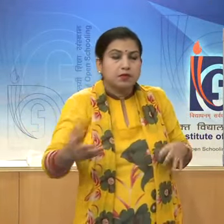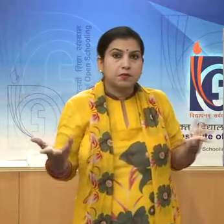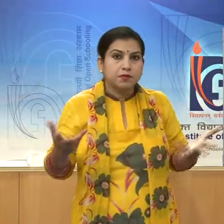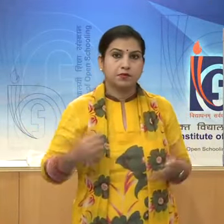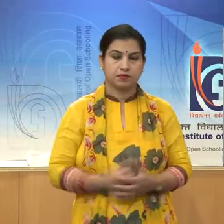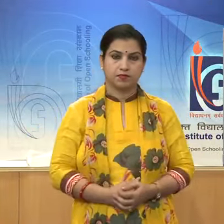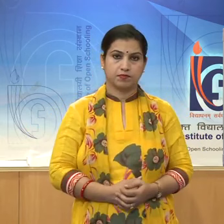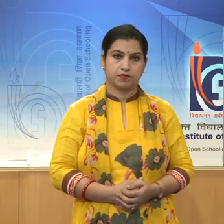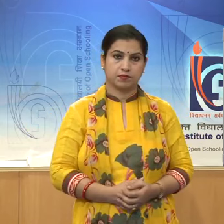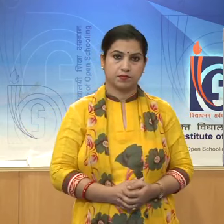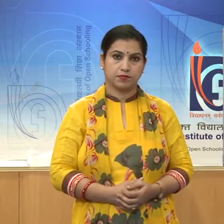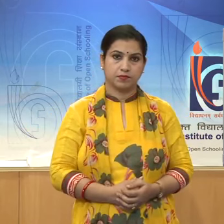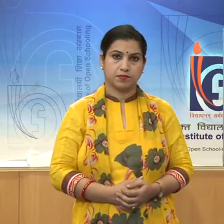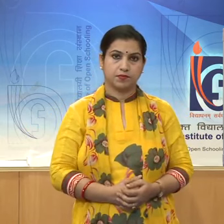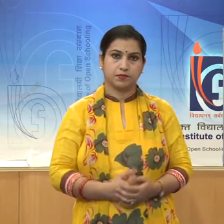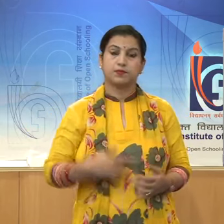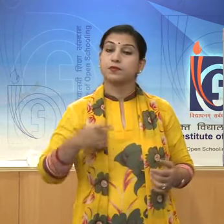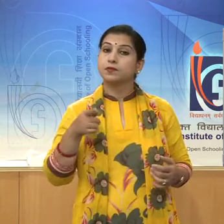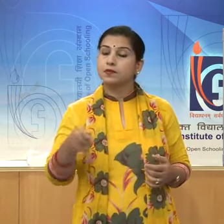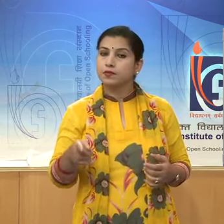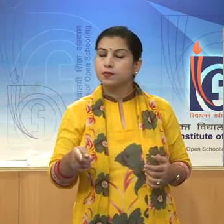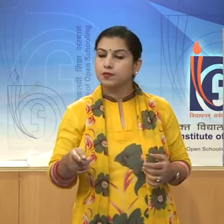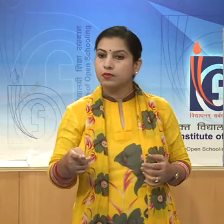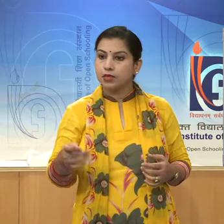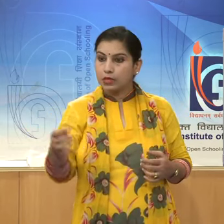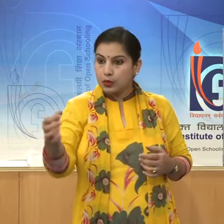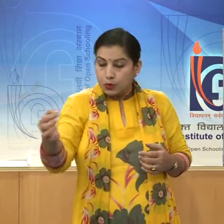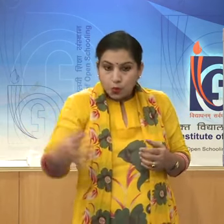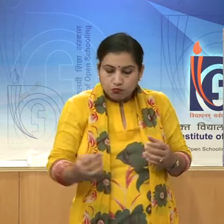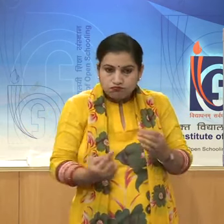we see the emergence of